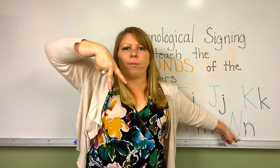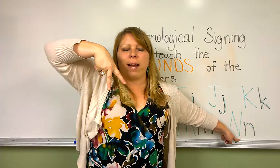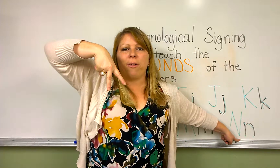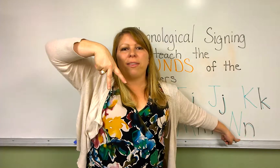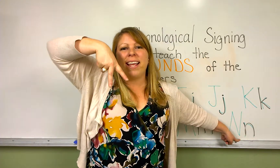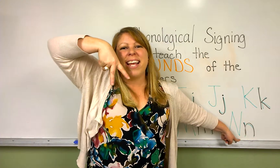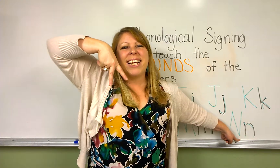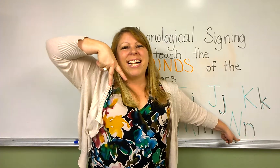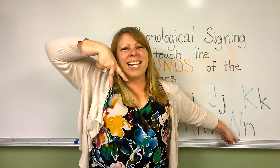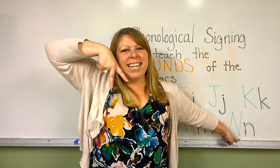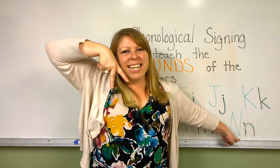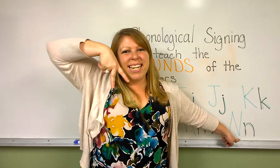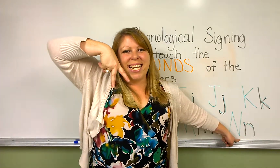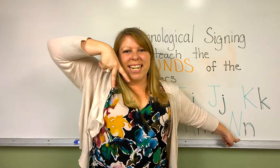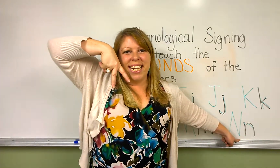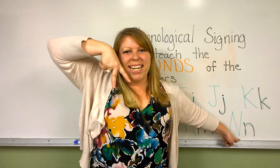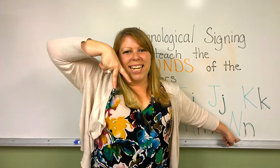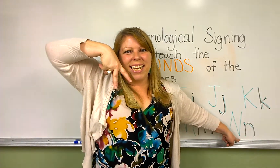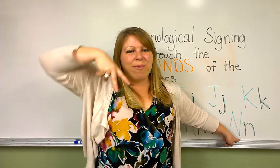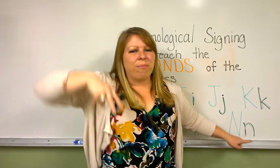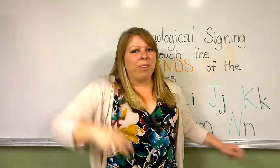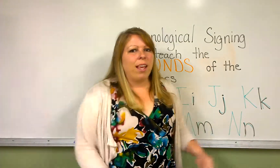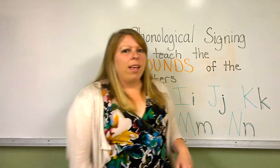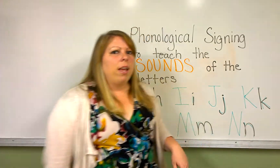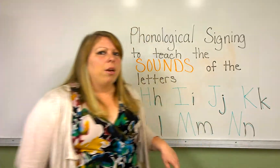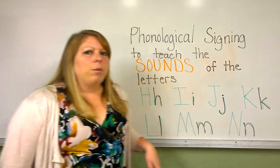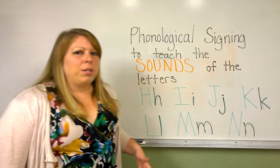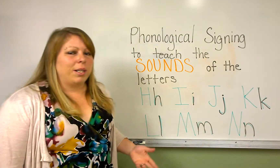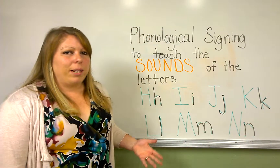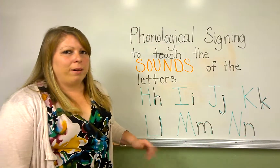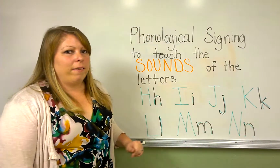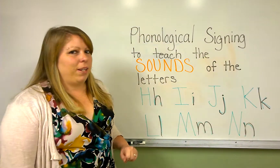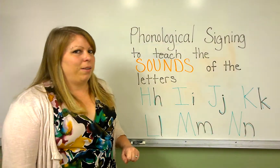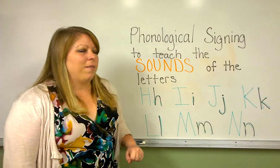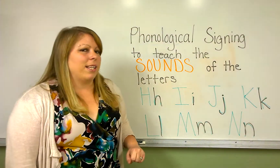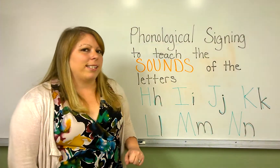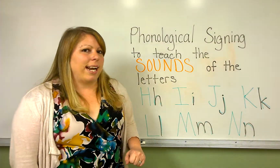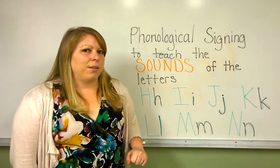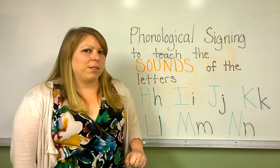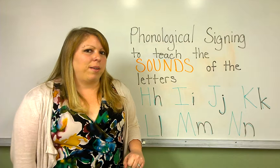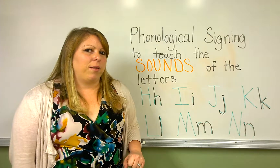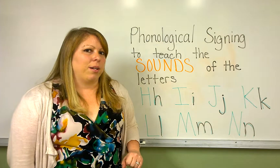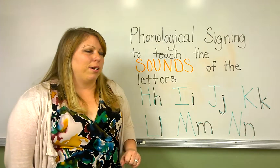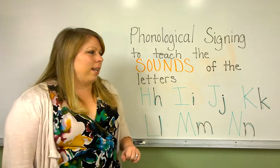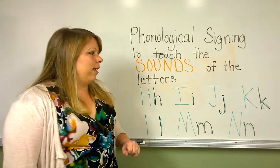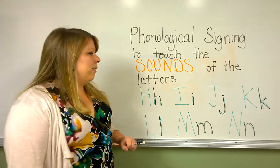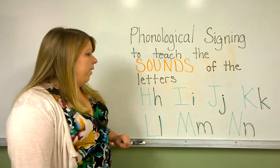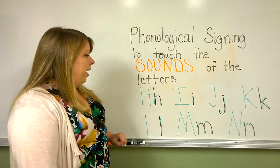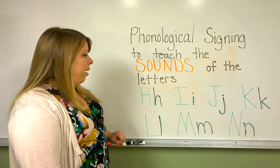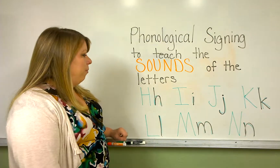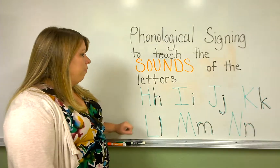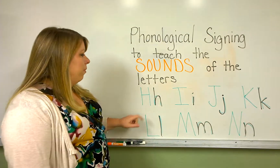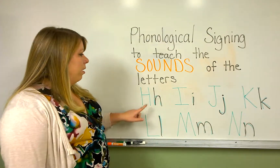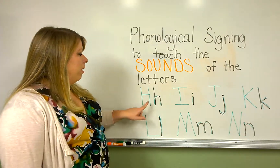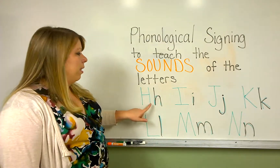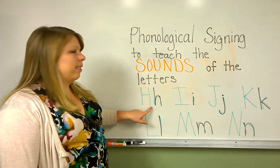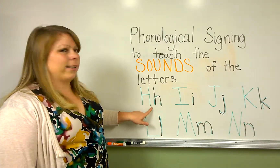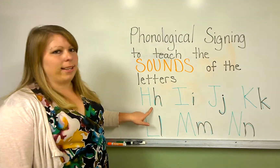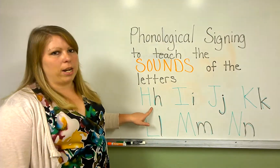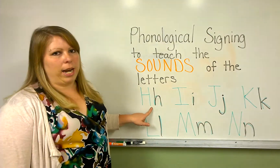mouth. N. We'll do a quick review of the sounds we've learned in this video. This is the letter